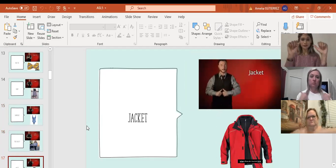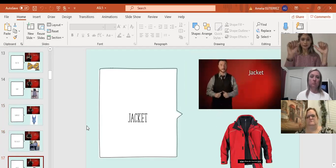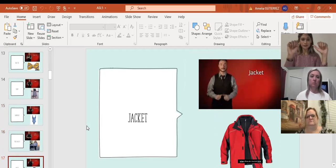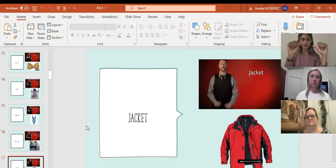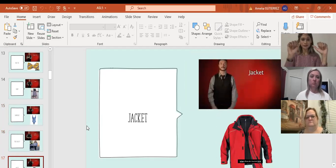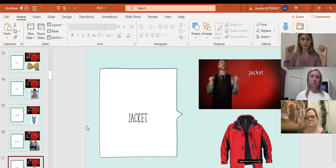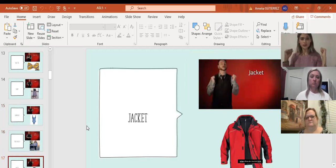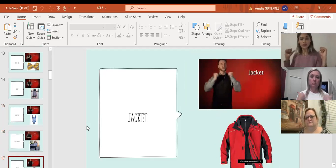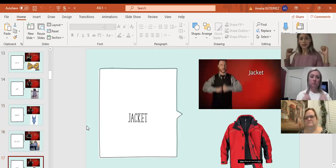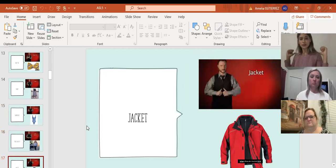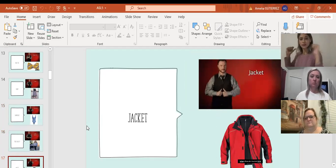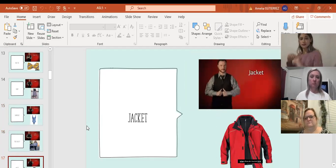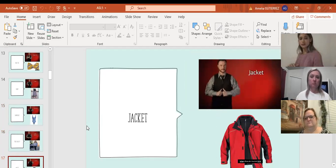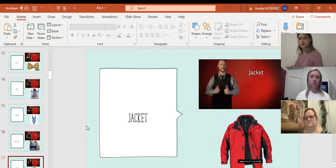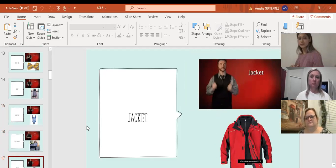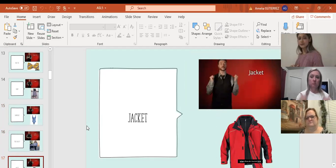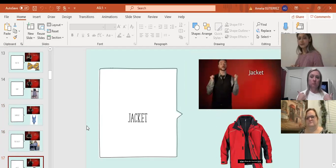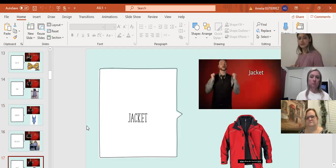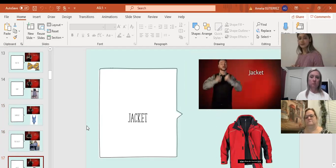This is just jacket.